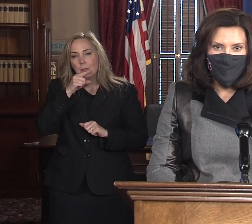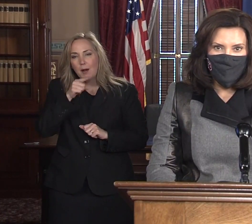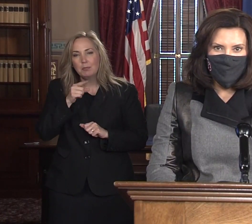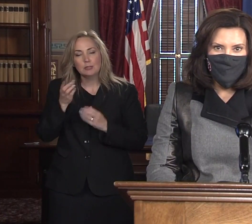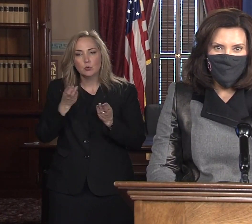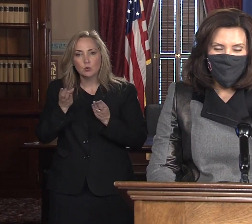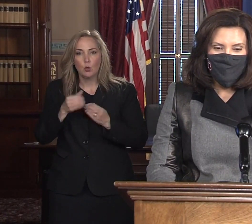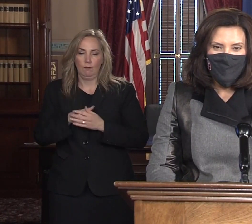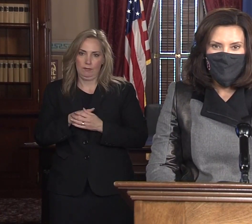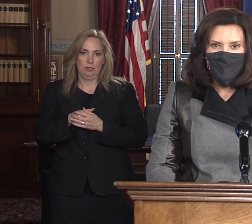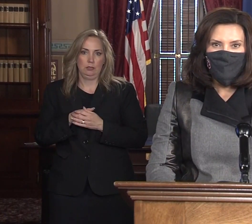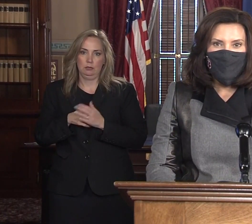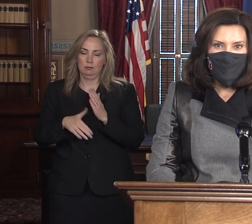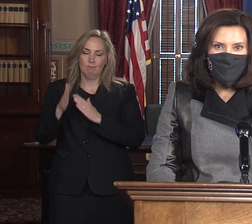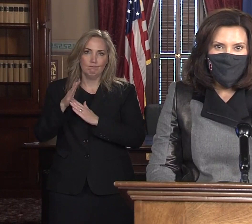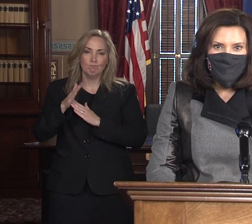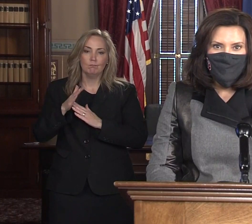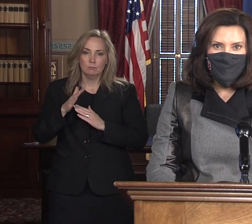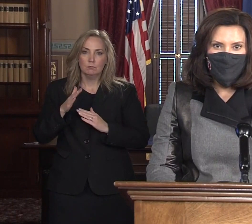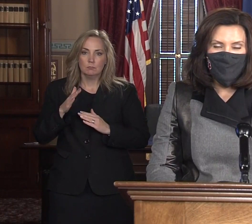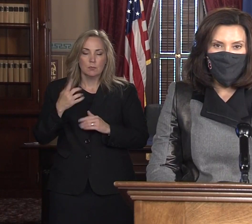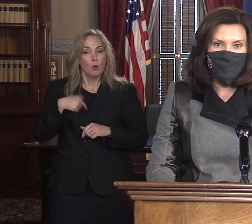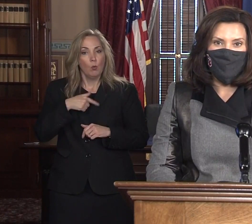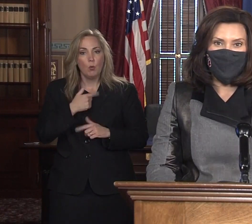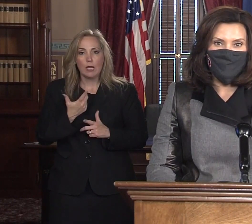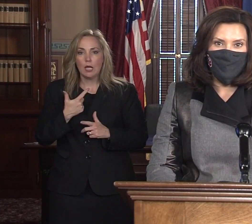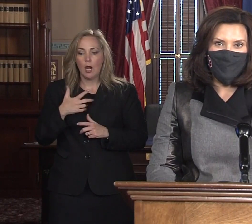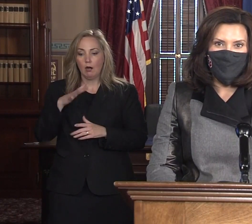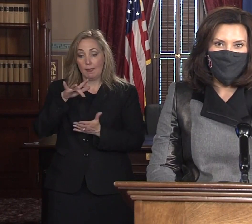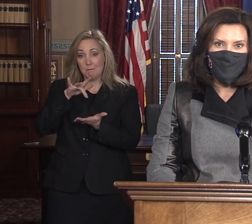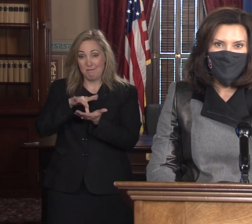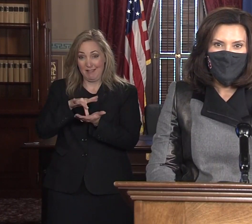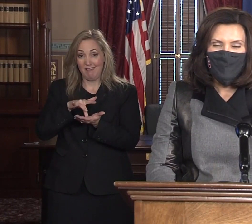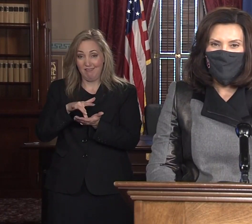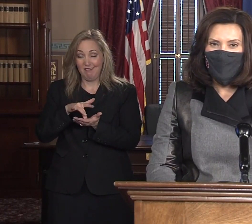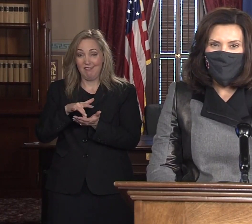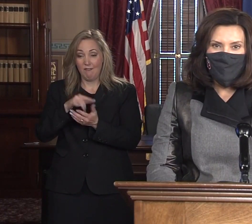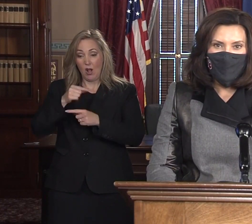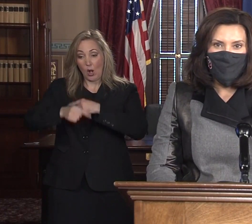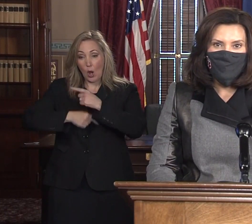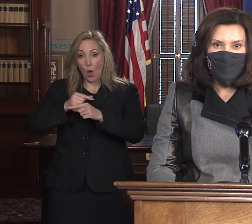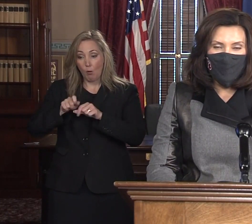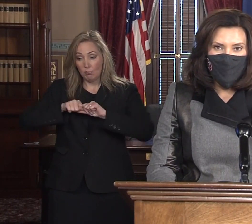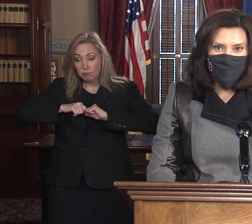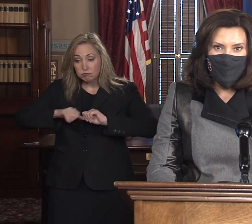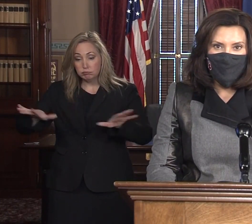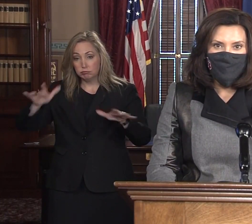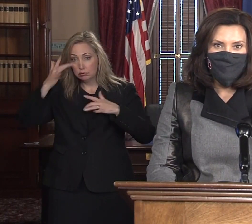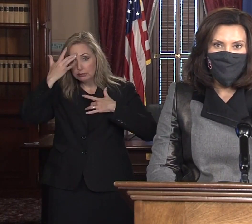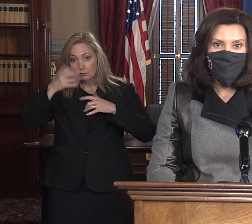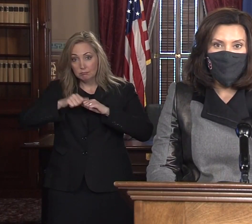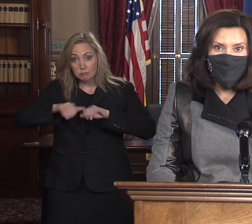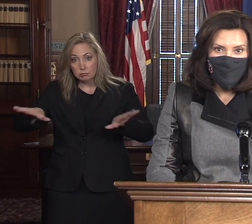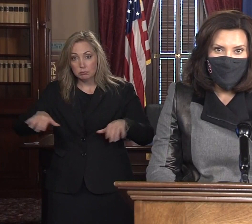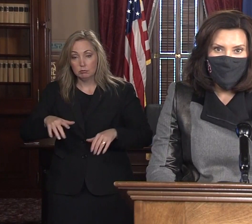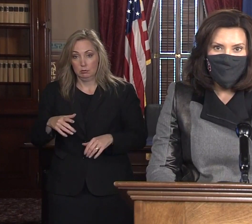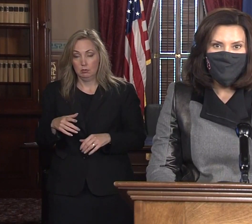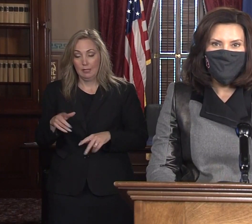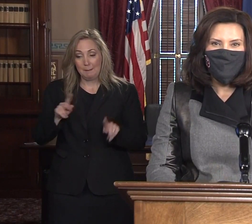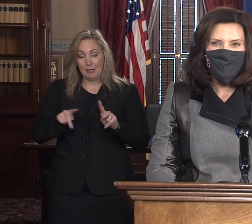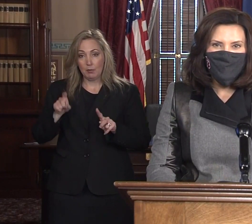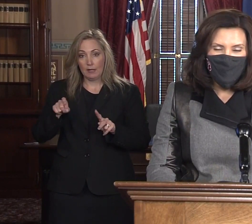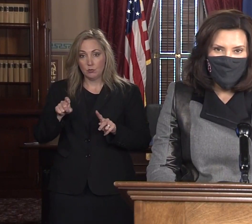its very best. We are in the midst of a global pandemic. The people that we should all be